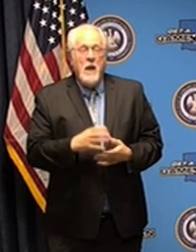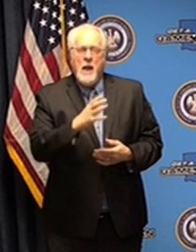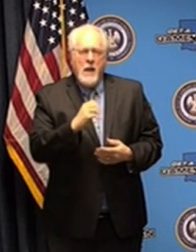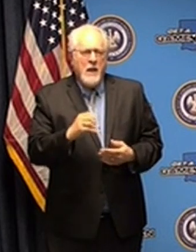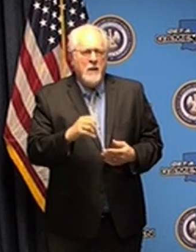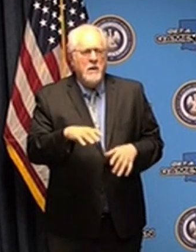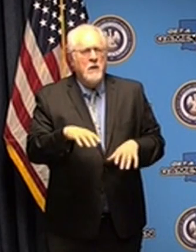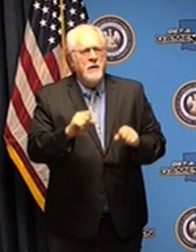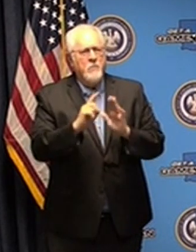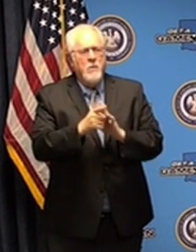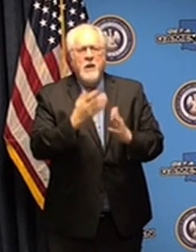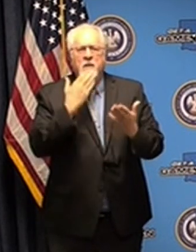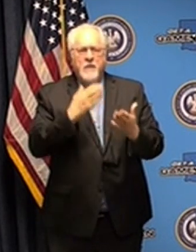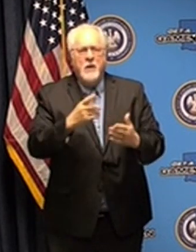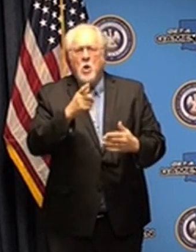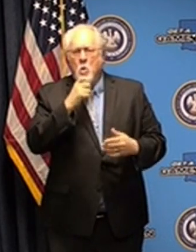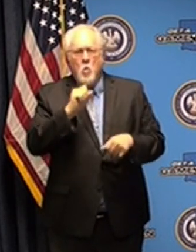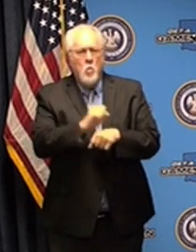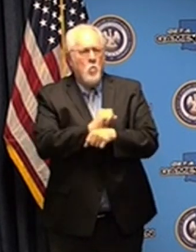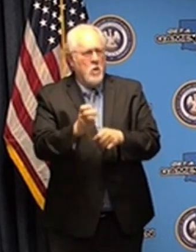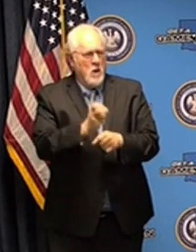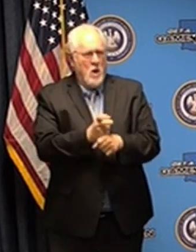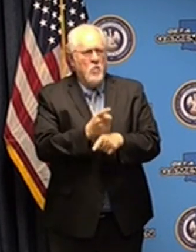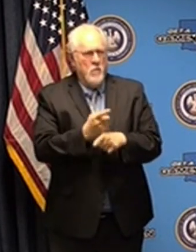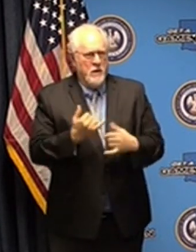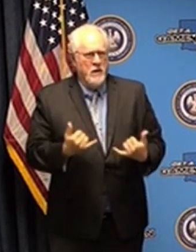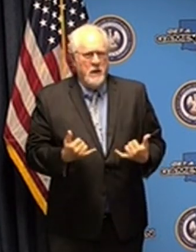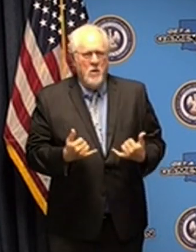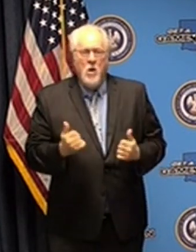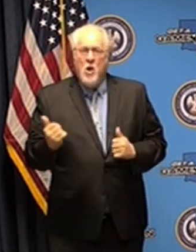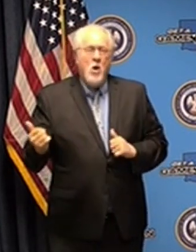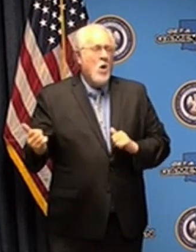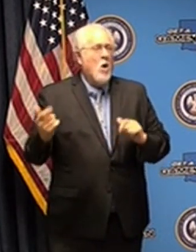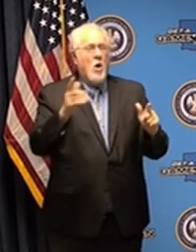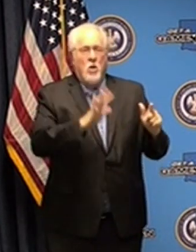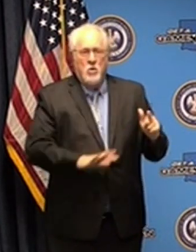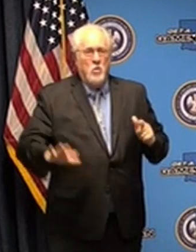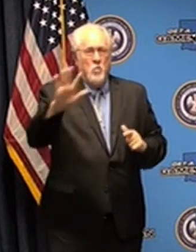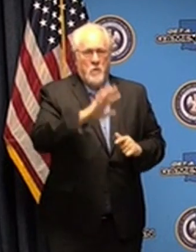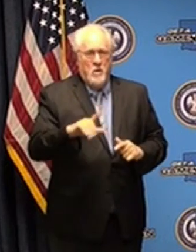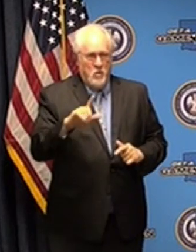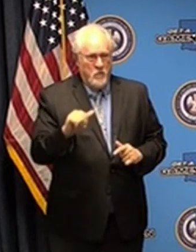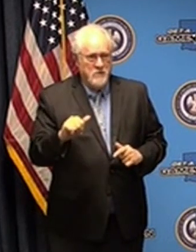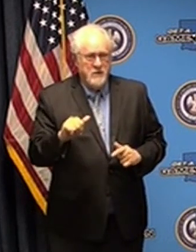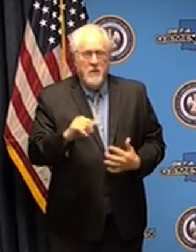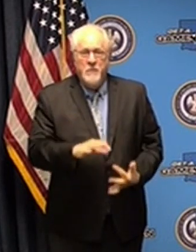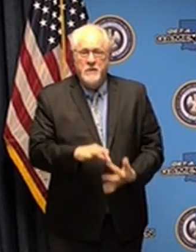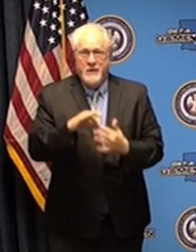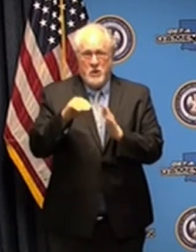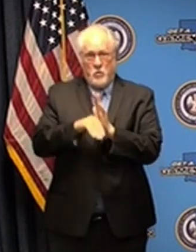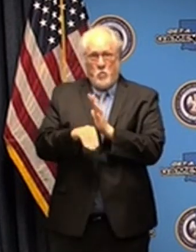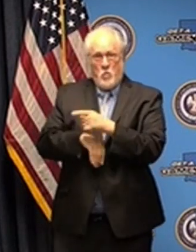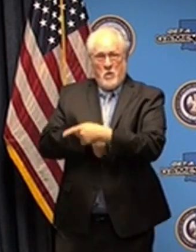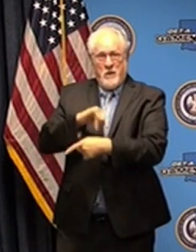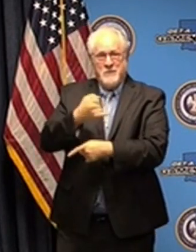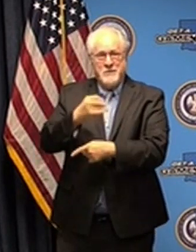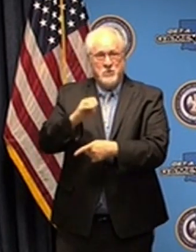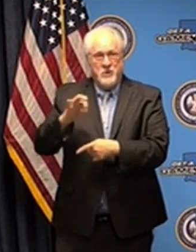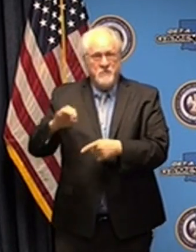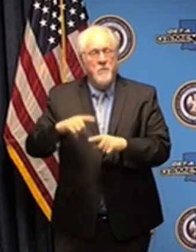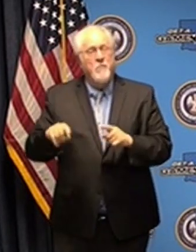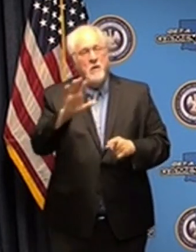And I do want to take a moment and thank everybody who's working so hard right now, all across the state, particularly in the New Orleans and Jefferson area,